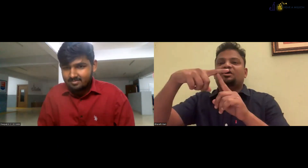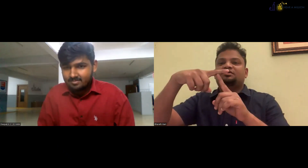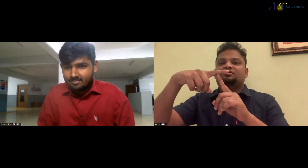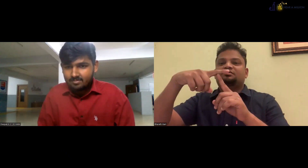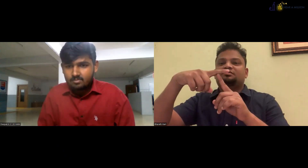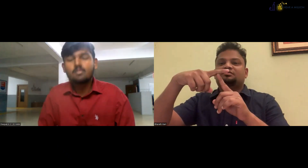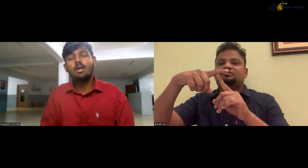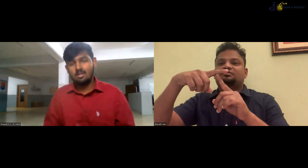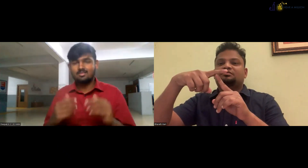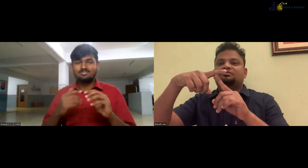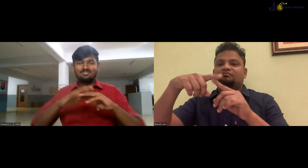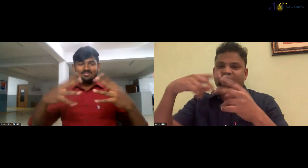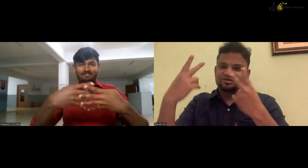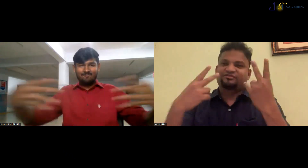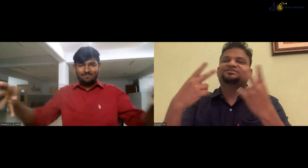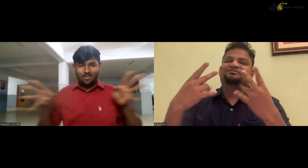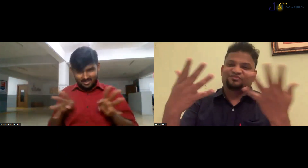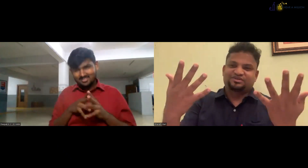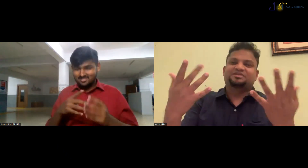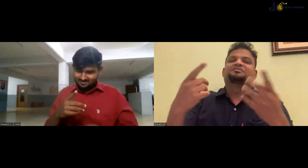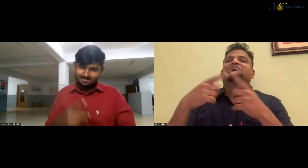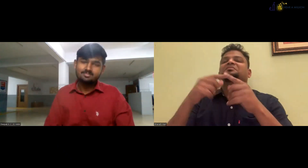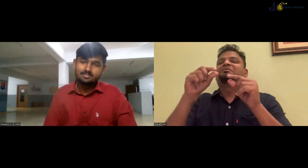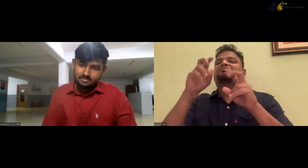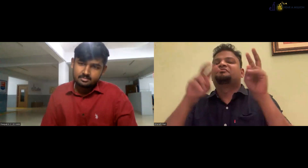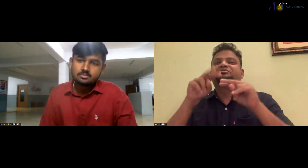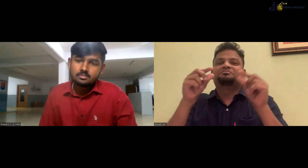We went to the Fort Museum,